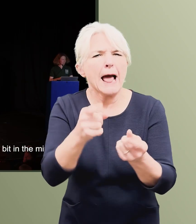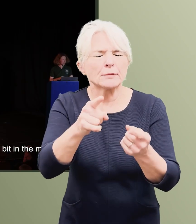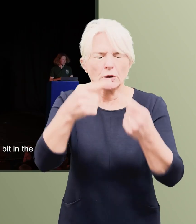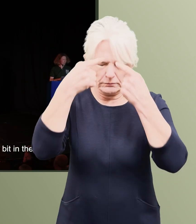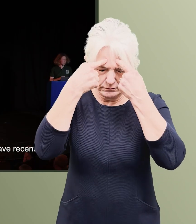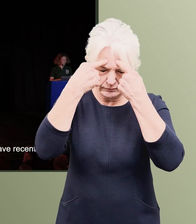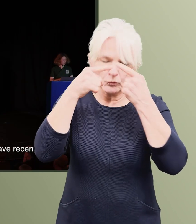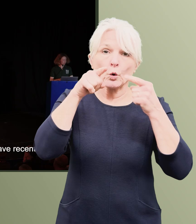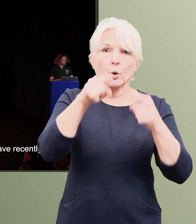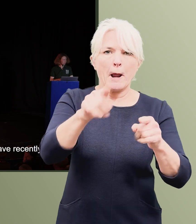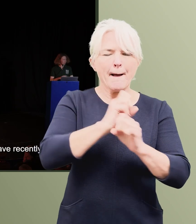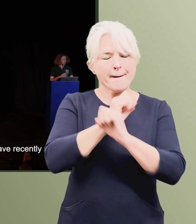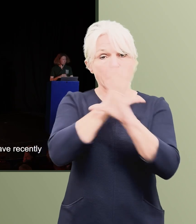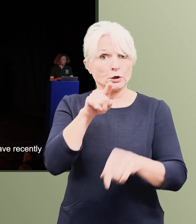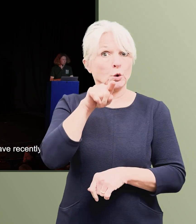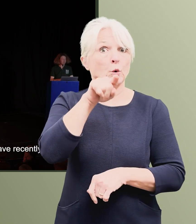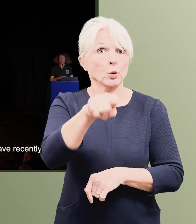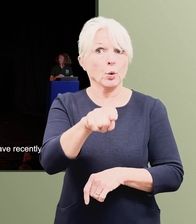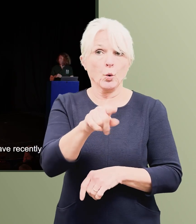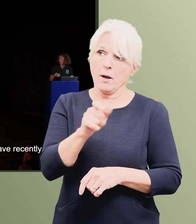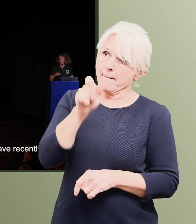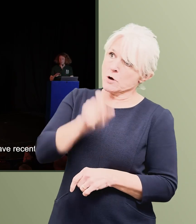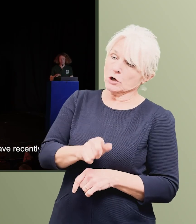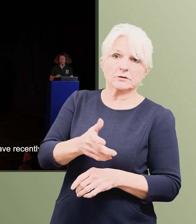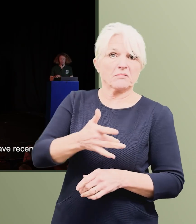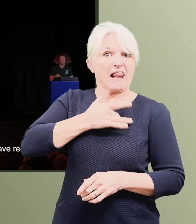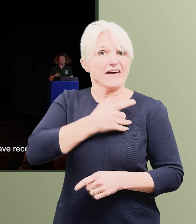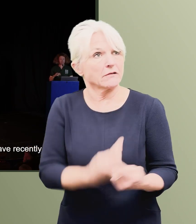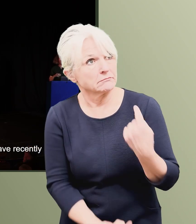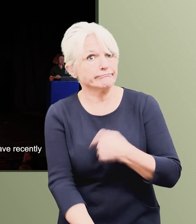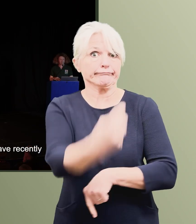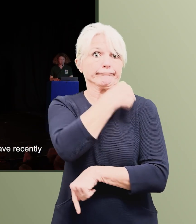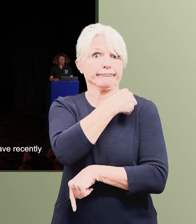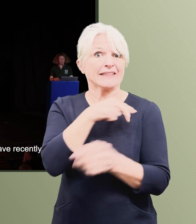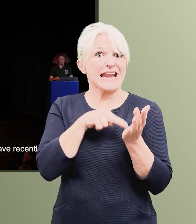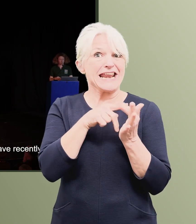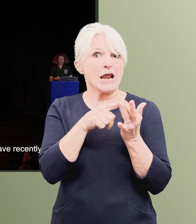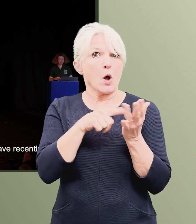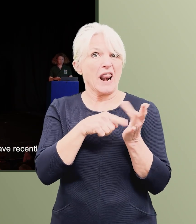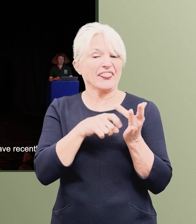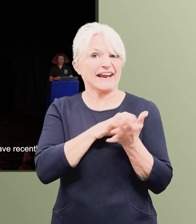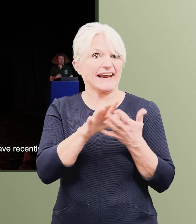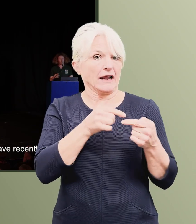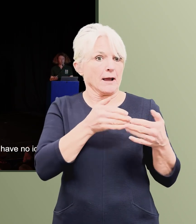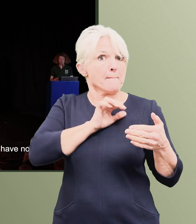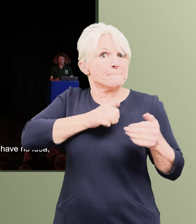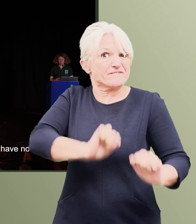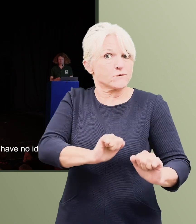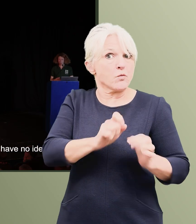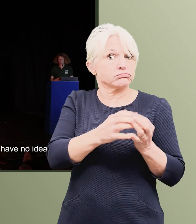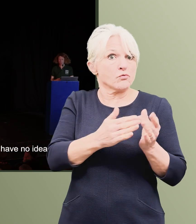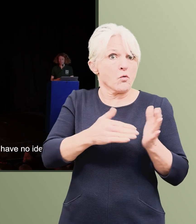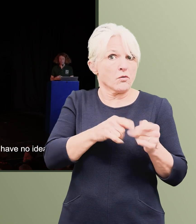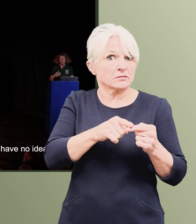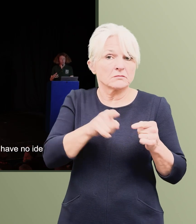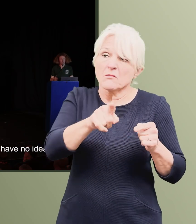of an early Neolithic person, an early farmer. These are people who have recently settled in the UK. There are new people into